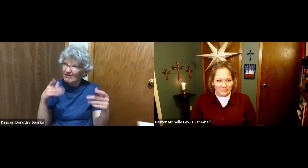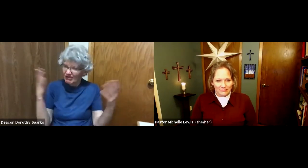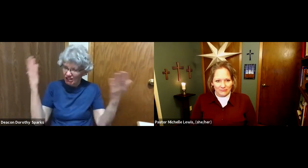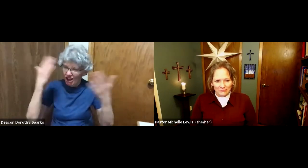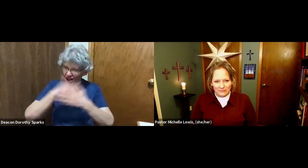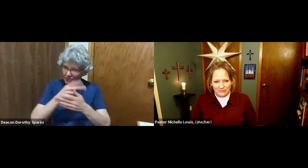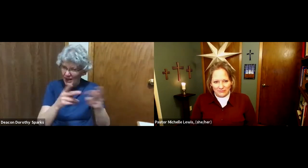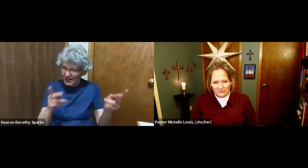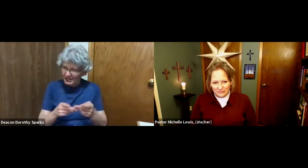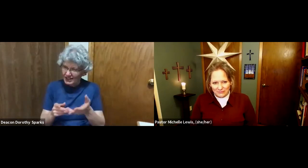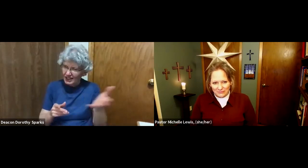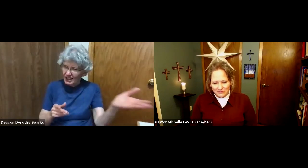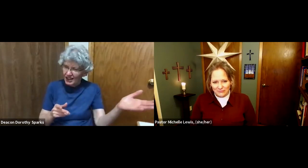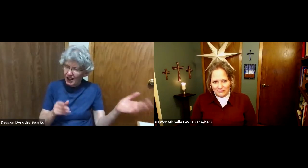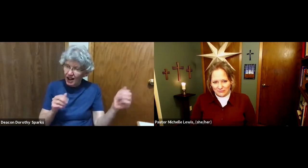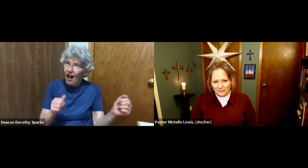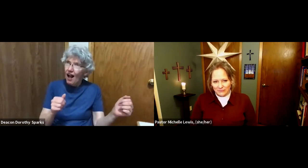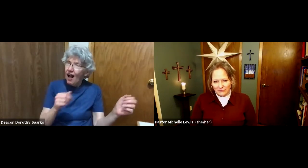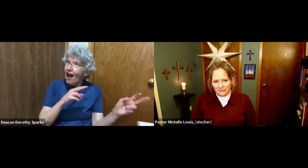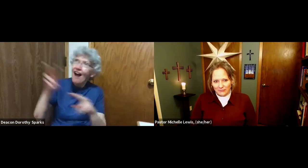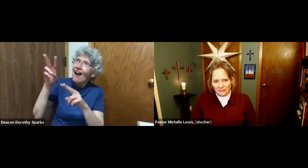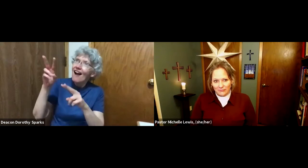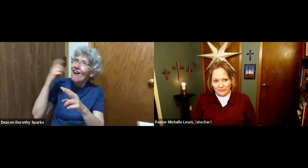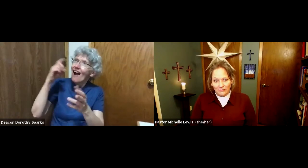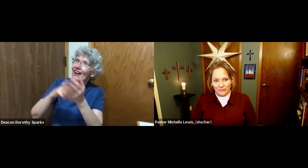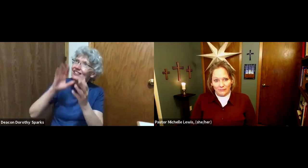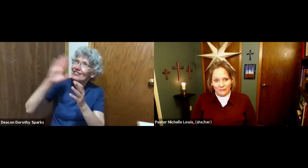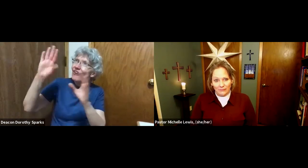so that places of darkness in our world